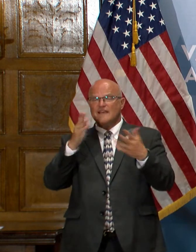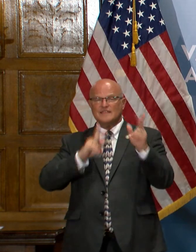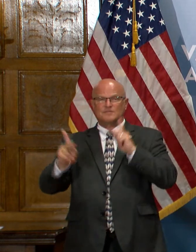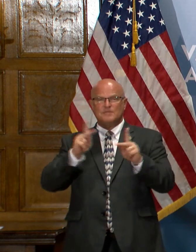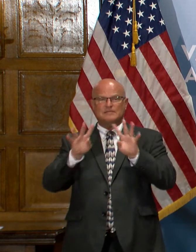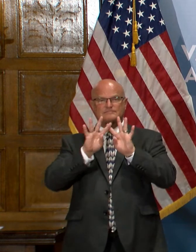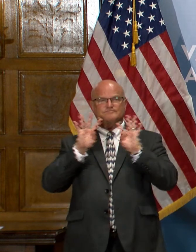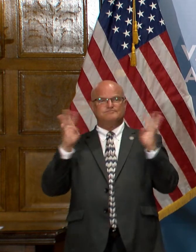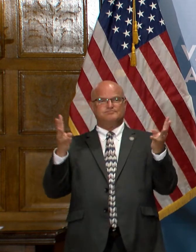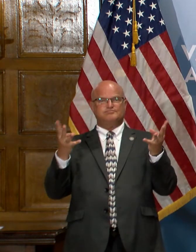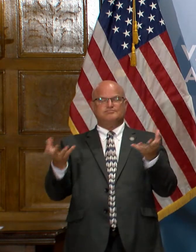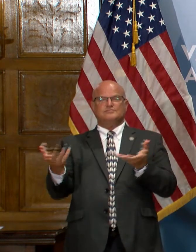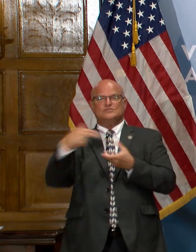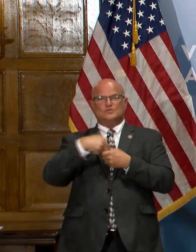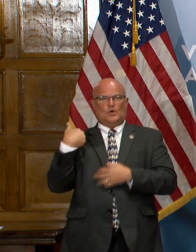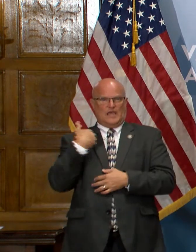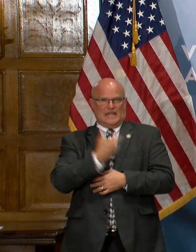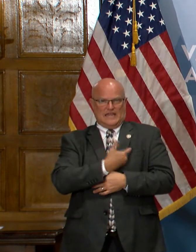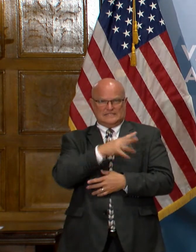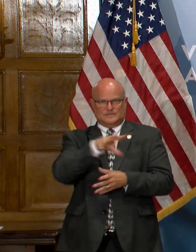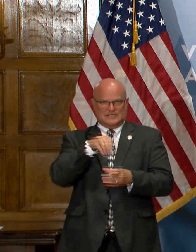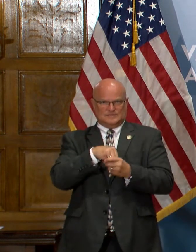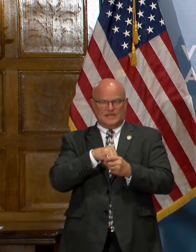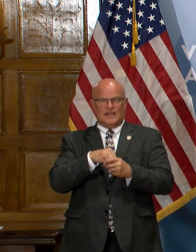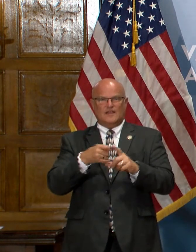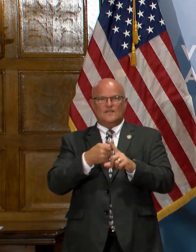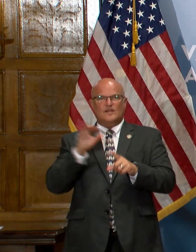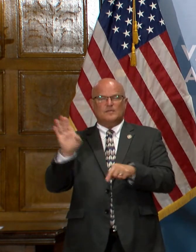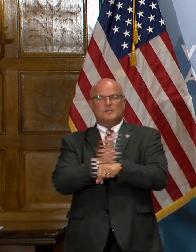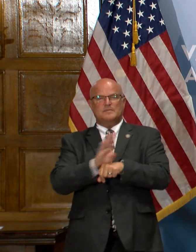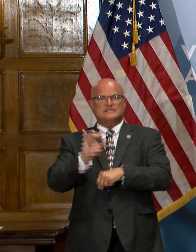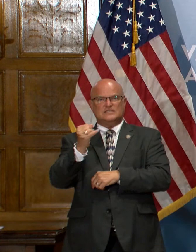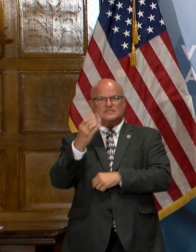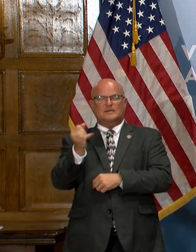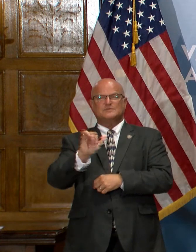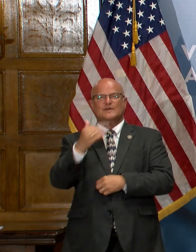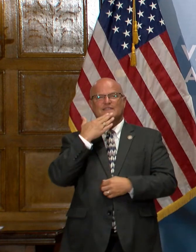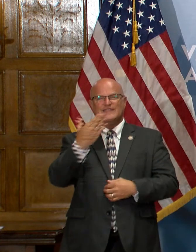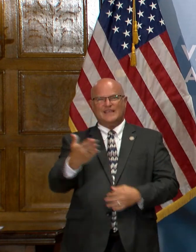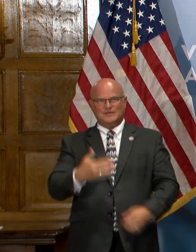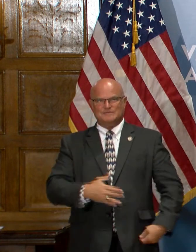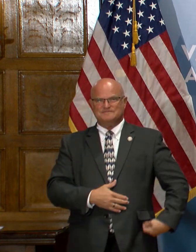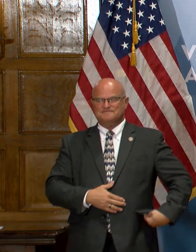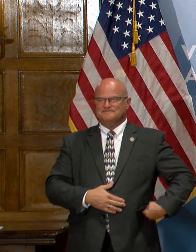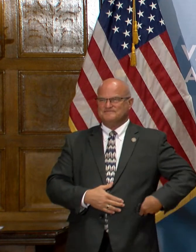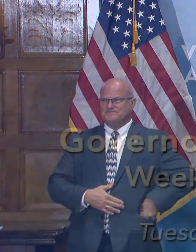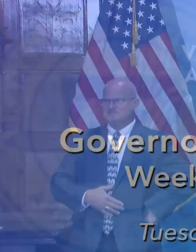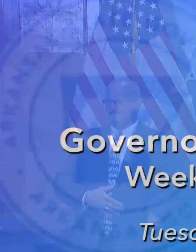everybody who took time out of the day to participate from your busy jobs as well. Thank you.